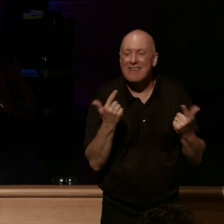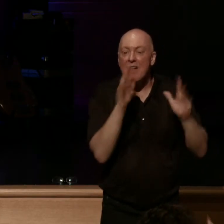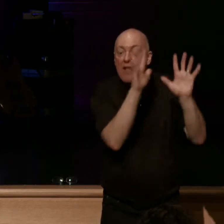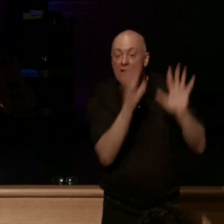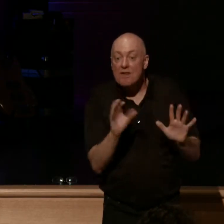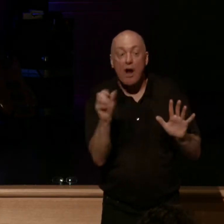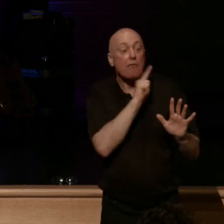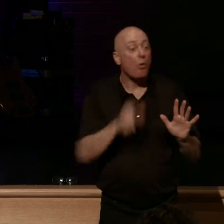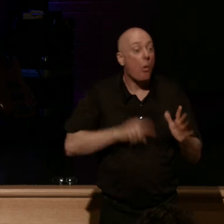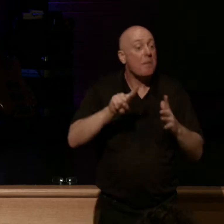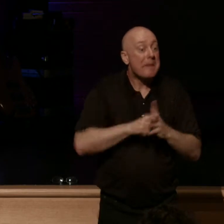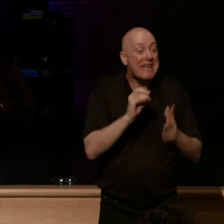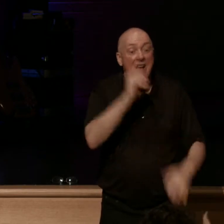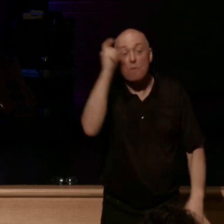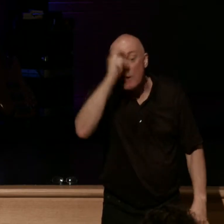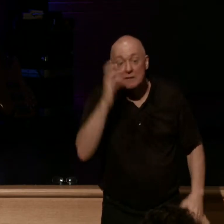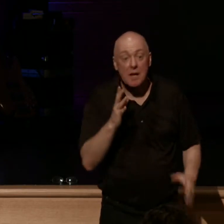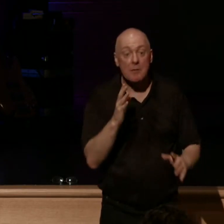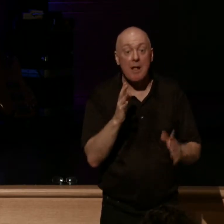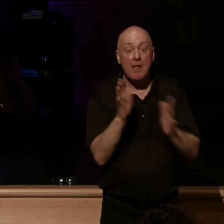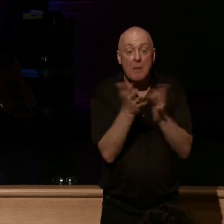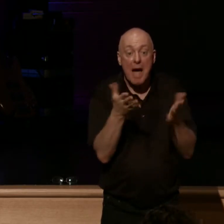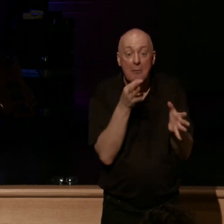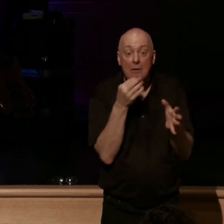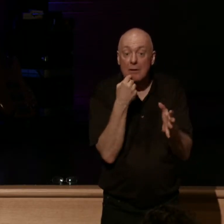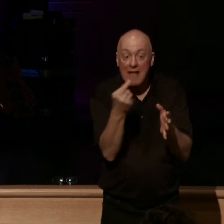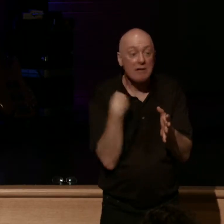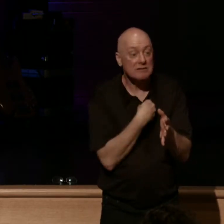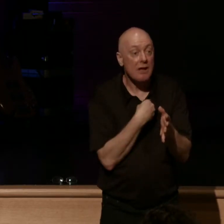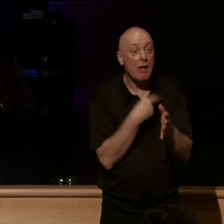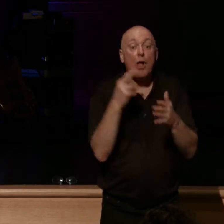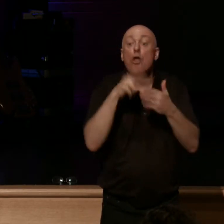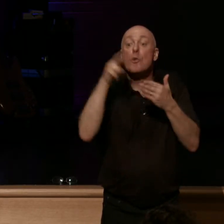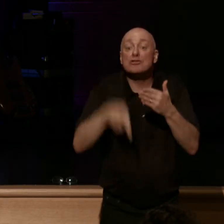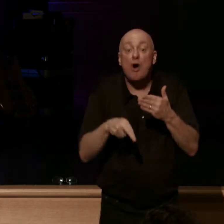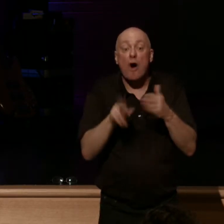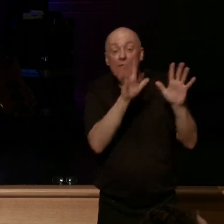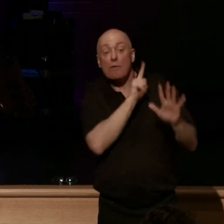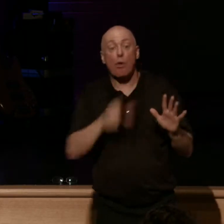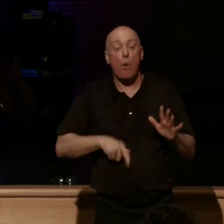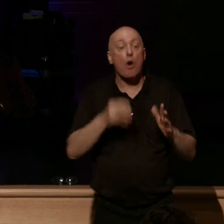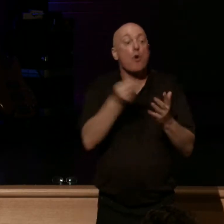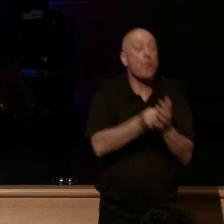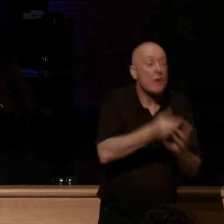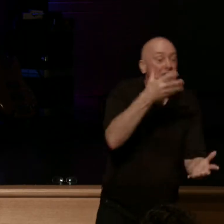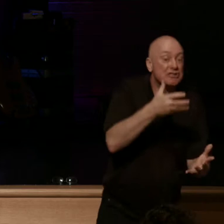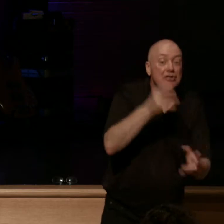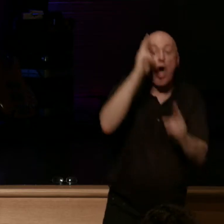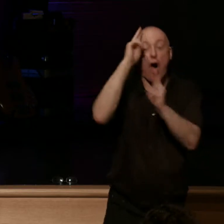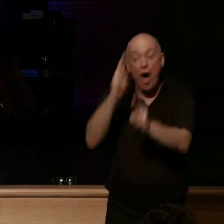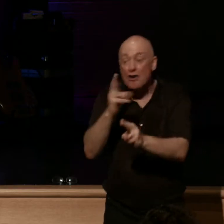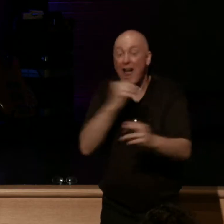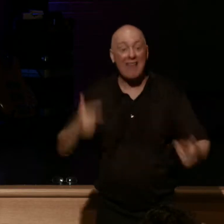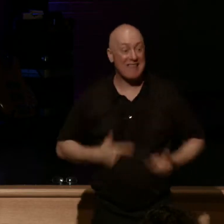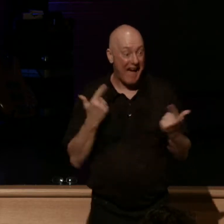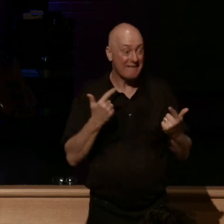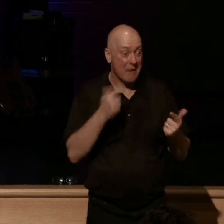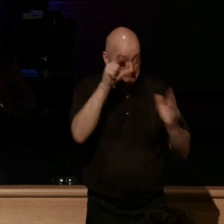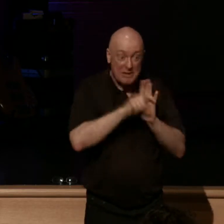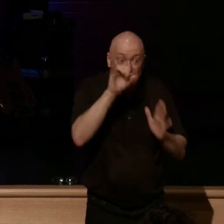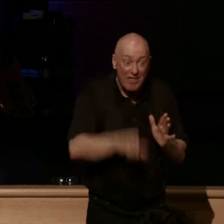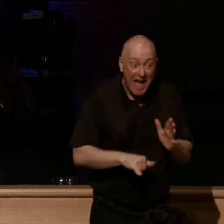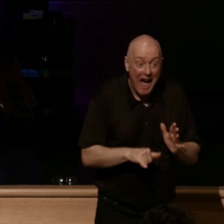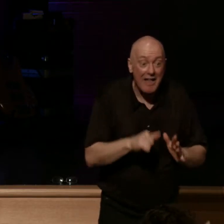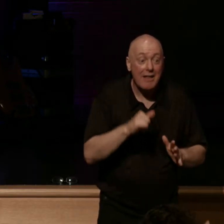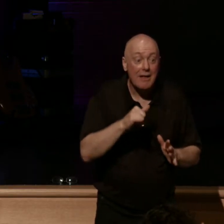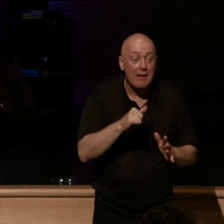us the fear of the Lord is the beginning of wisdom. The Bible tells us that the result of the fear of the Lord is riches, honor, and life. I want you to picture that, the